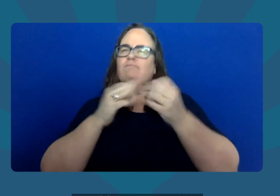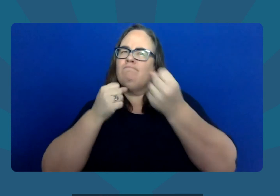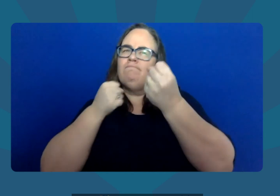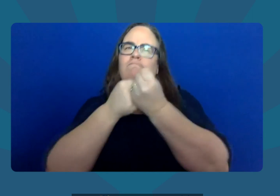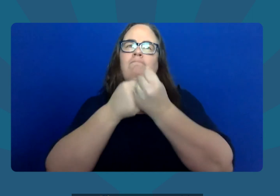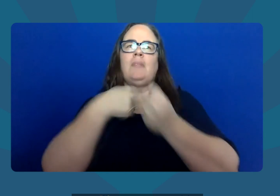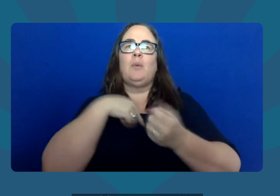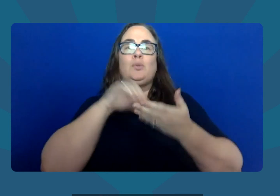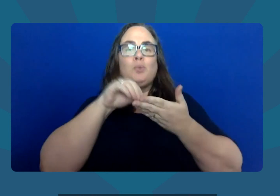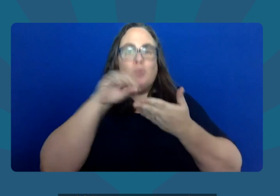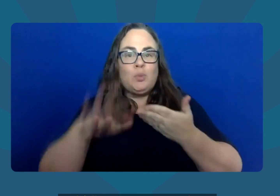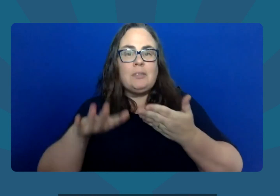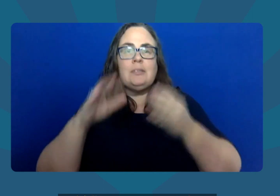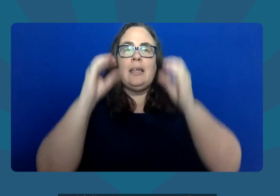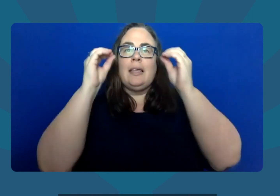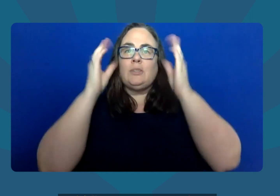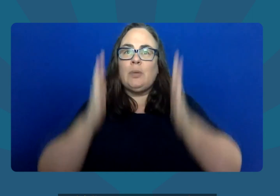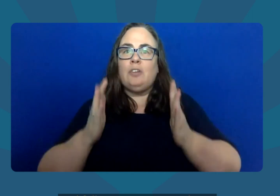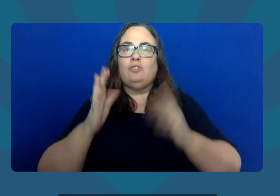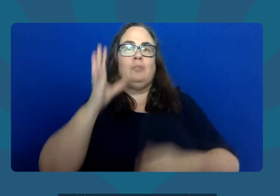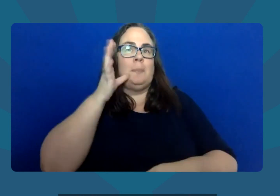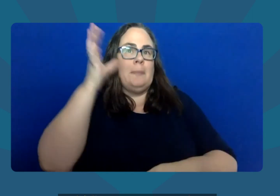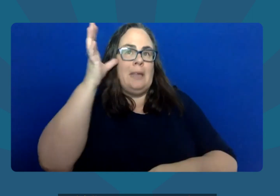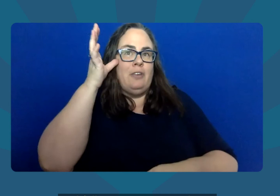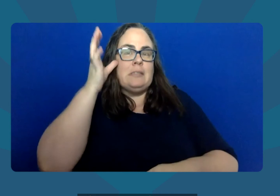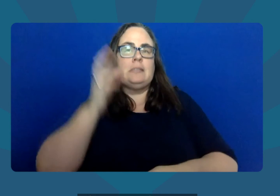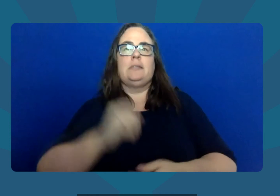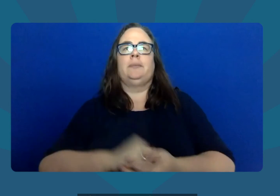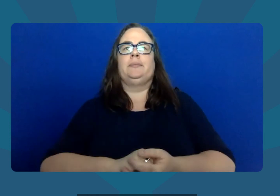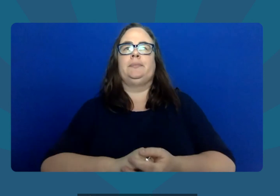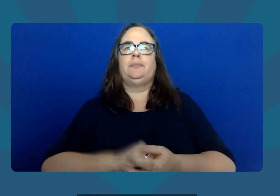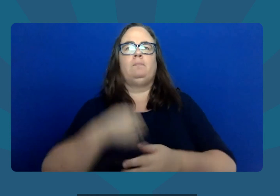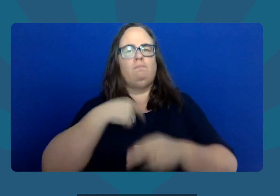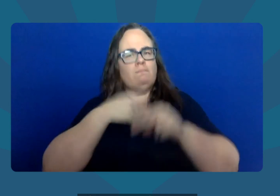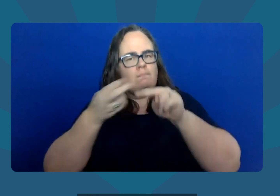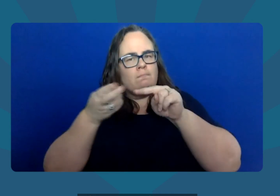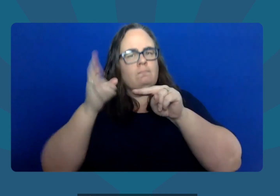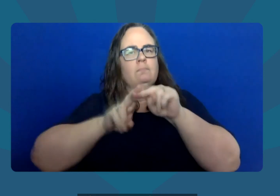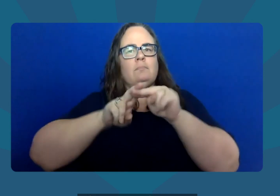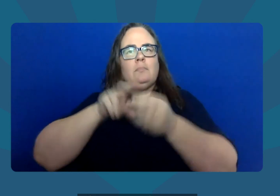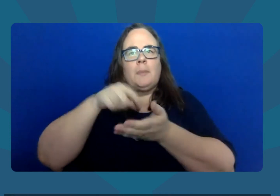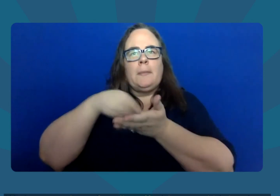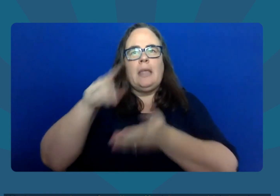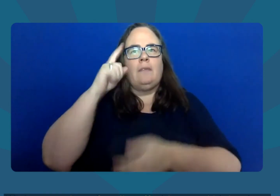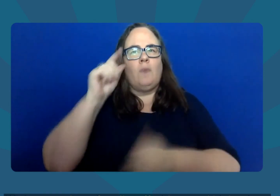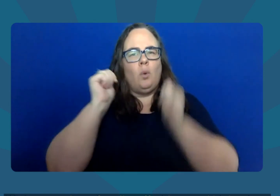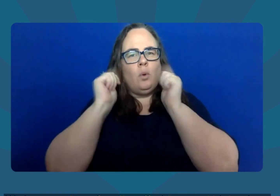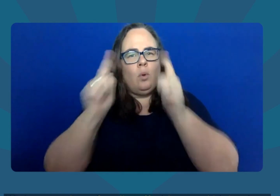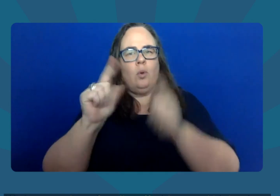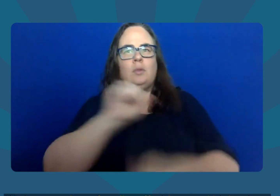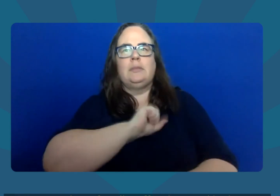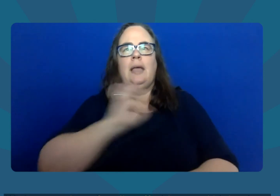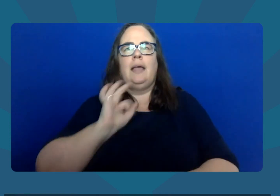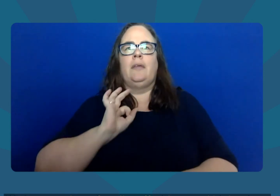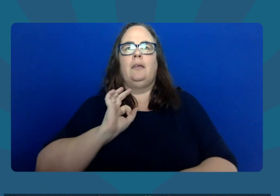our communities and fully support our students, educators, and parents. We increased